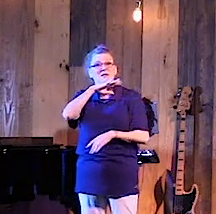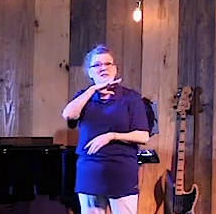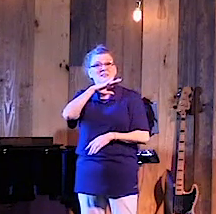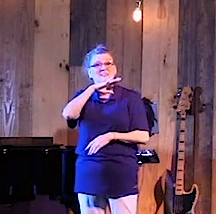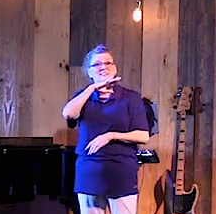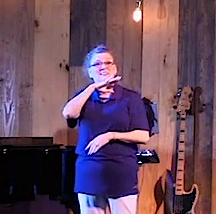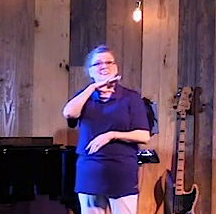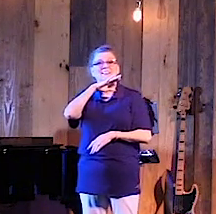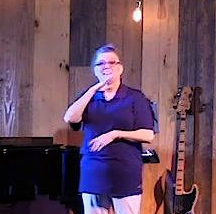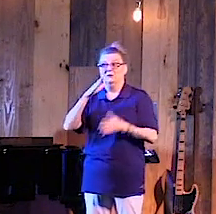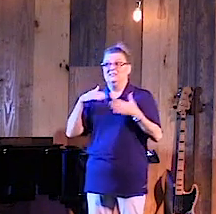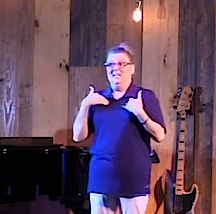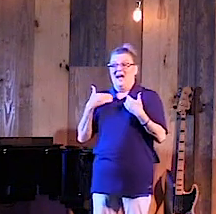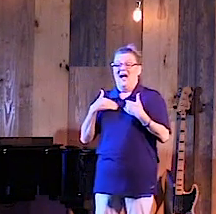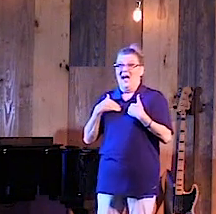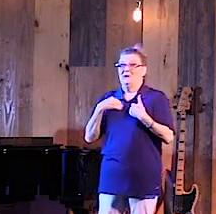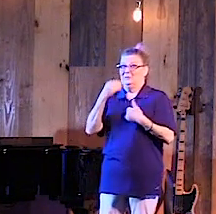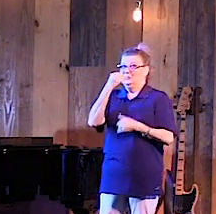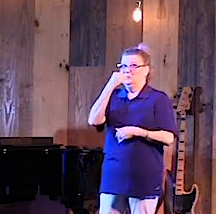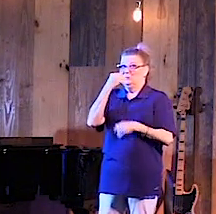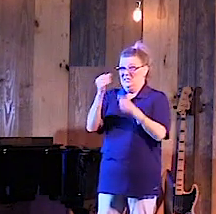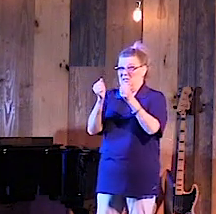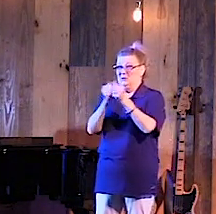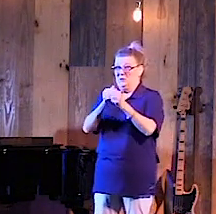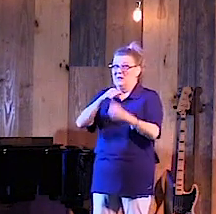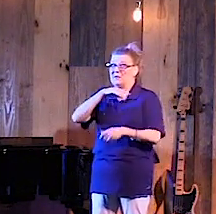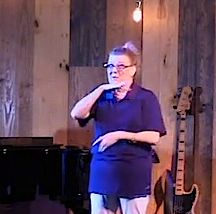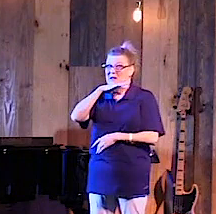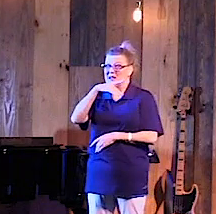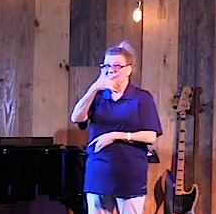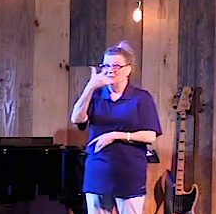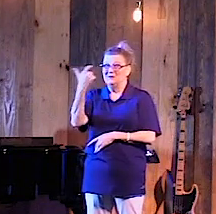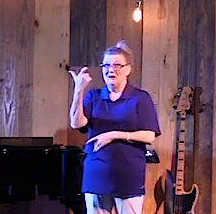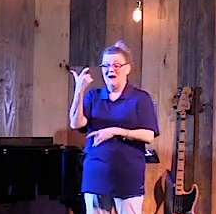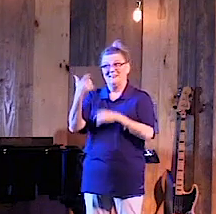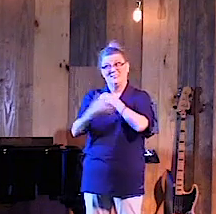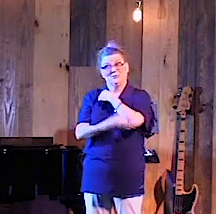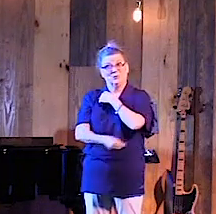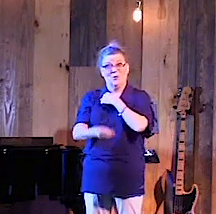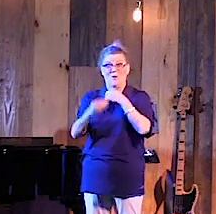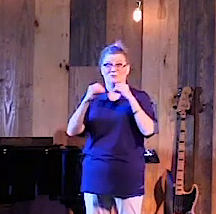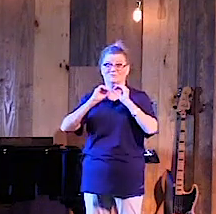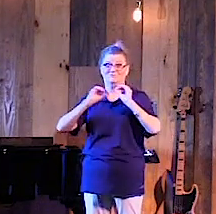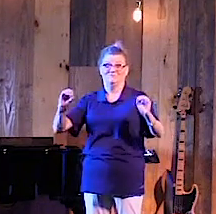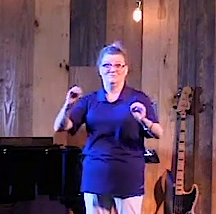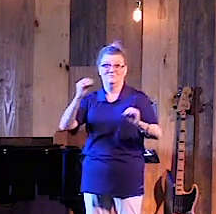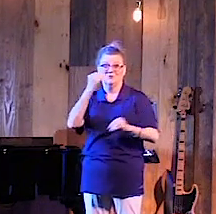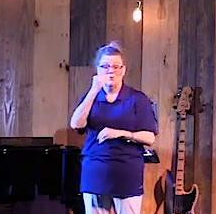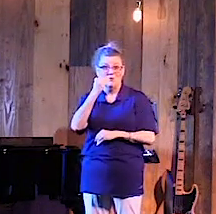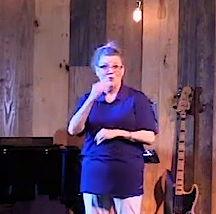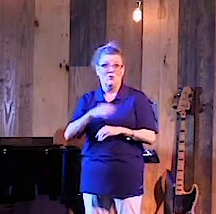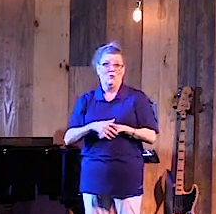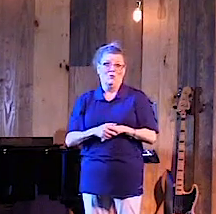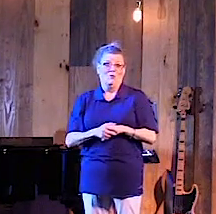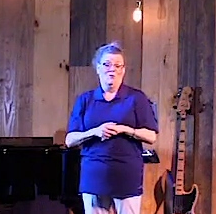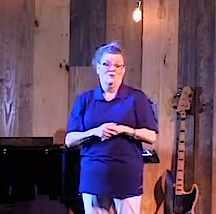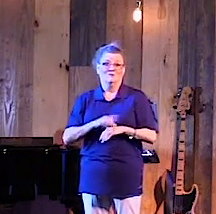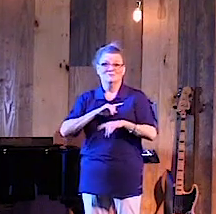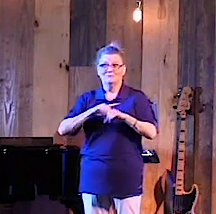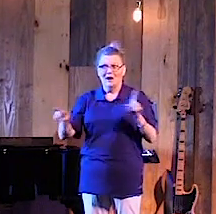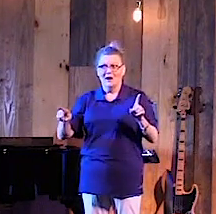his stomach with the pods that the swine were eating, and no one was giving anything to him. But when he came to